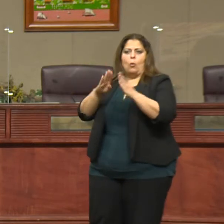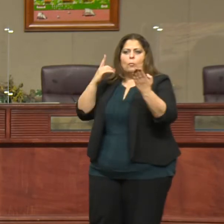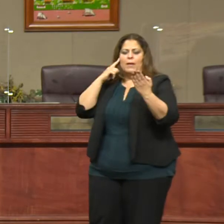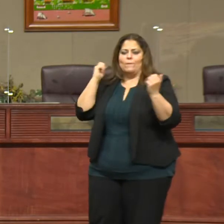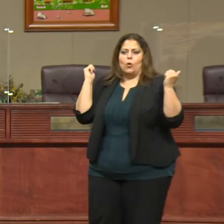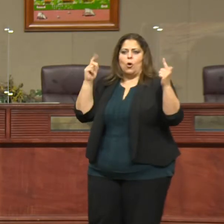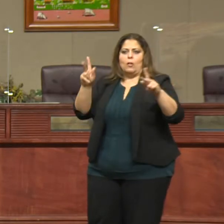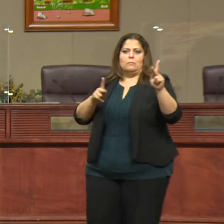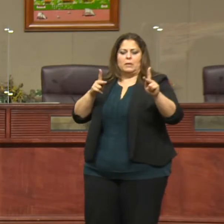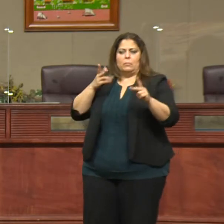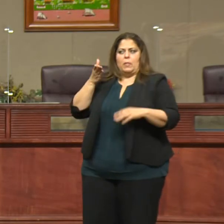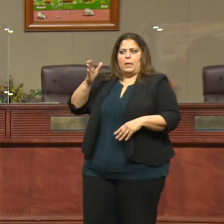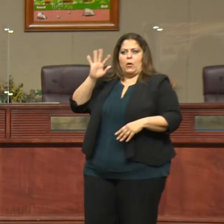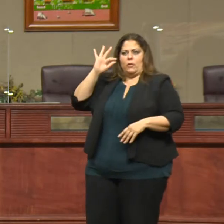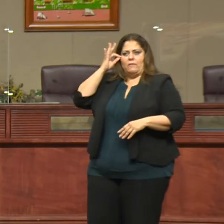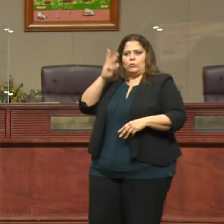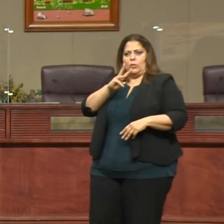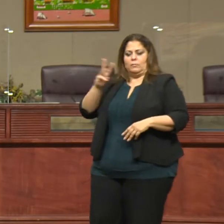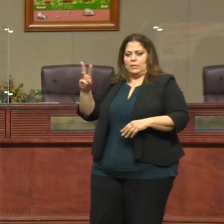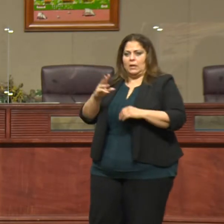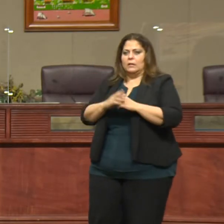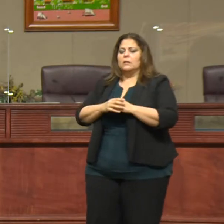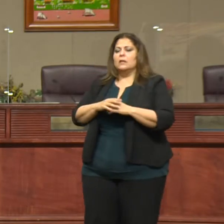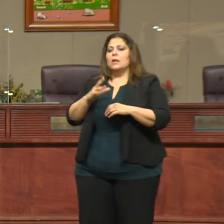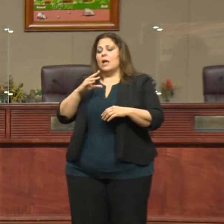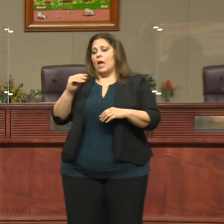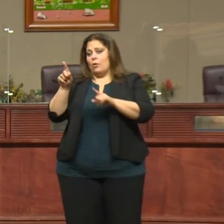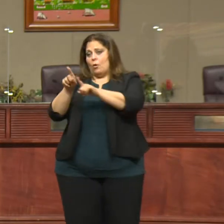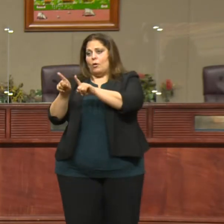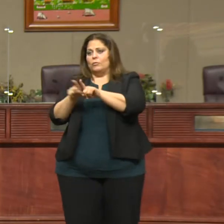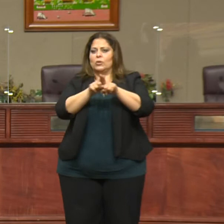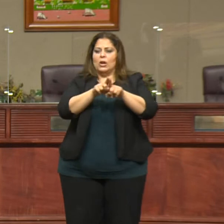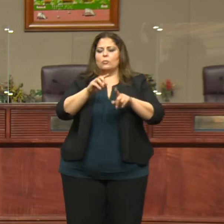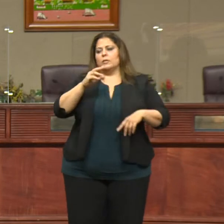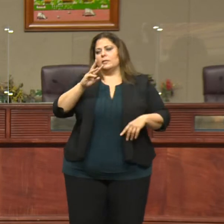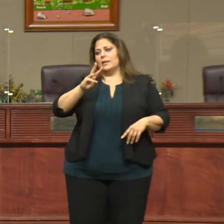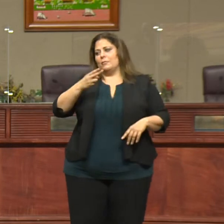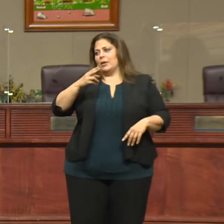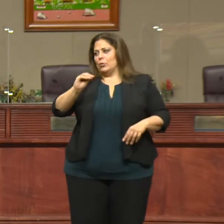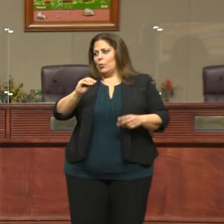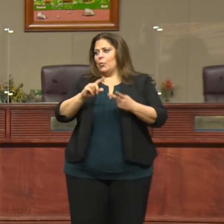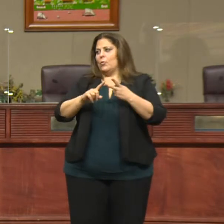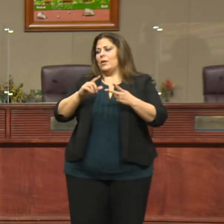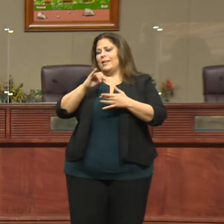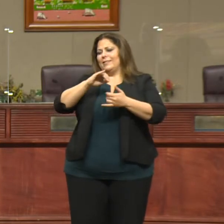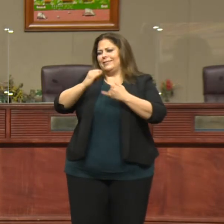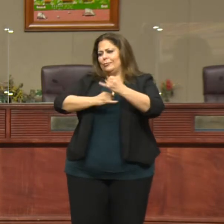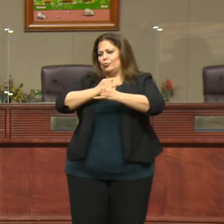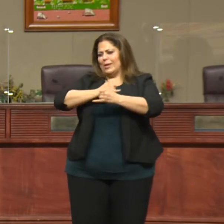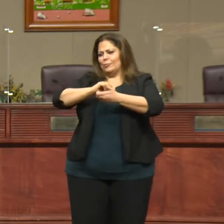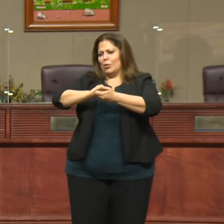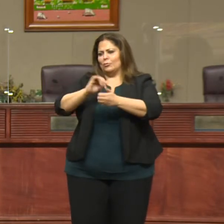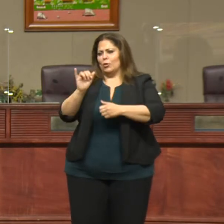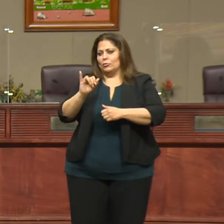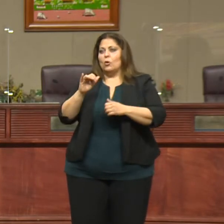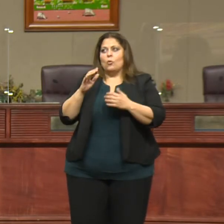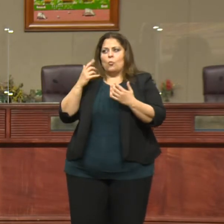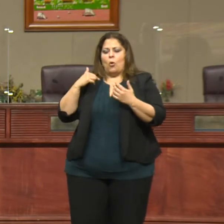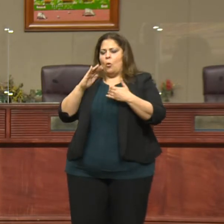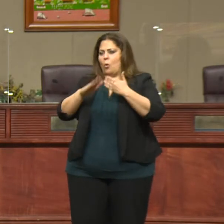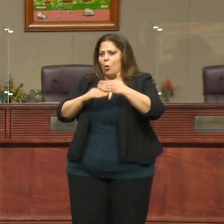the federal website, the NCBI, and also shared with the WHO and international partners to look for